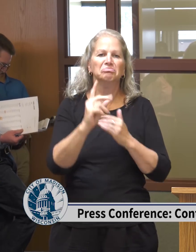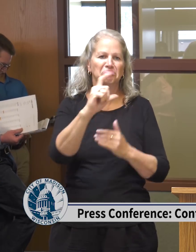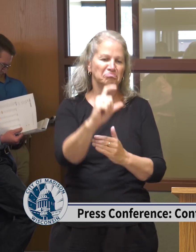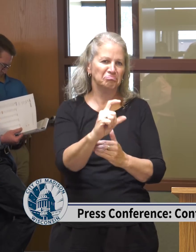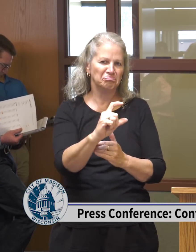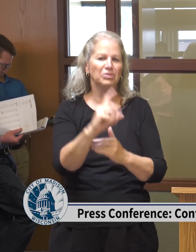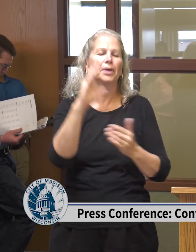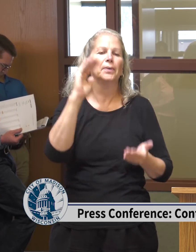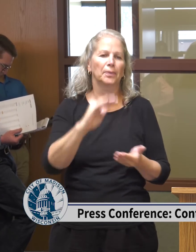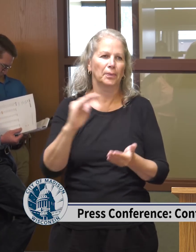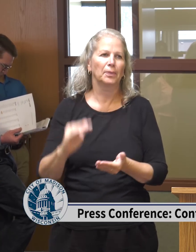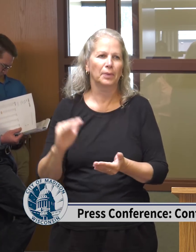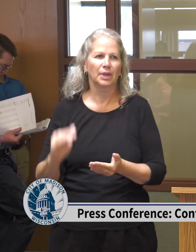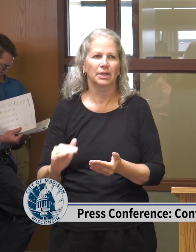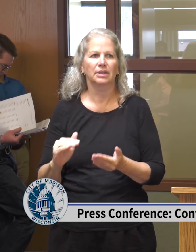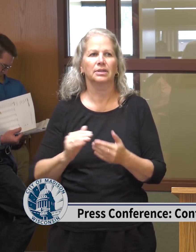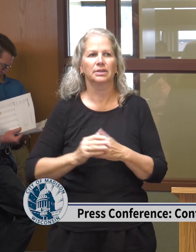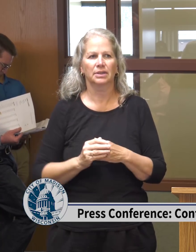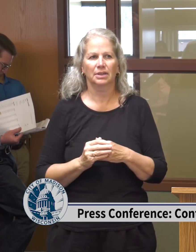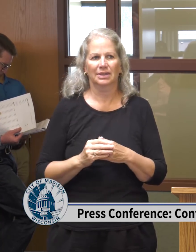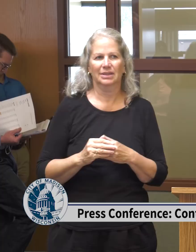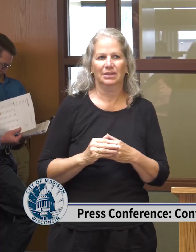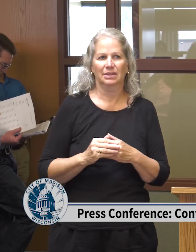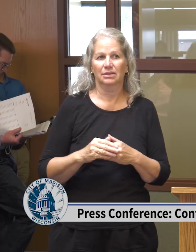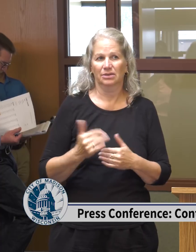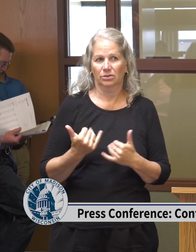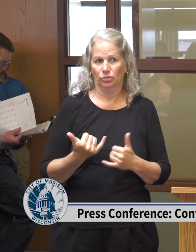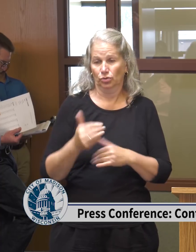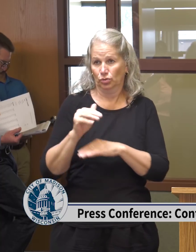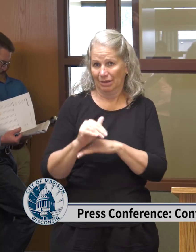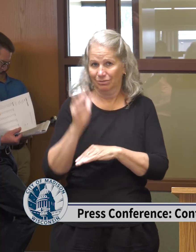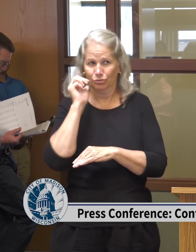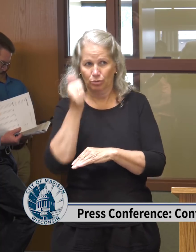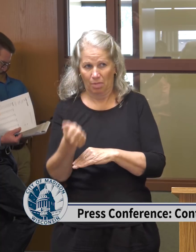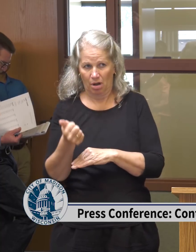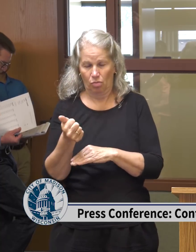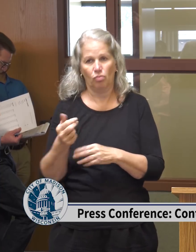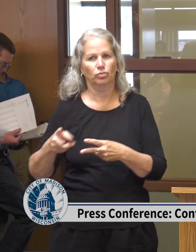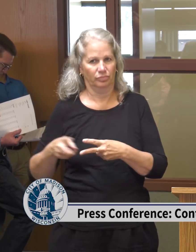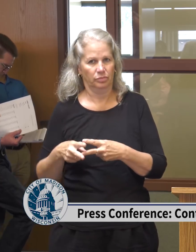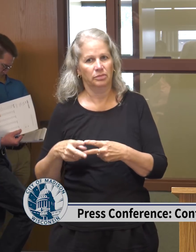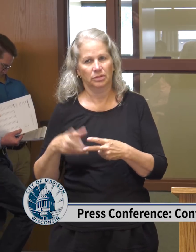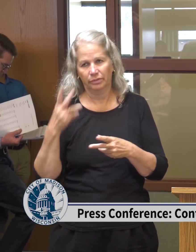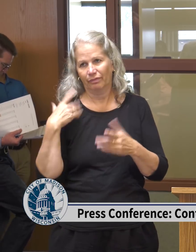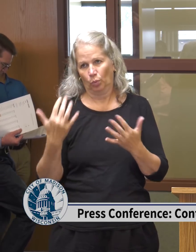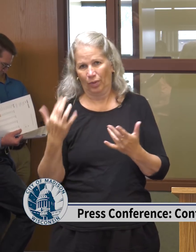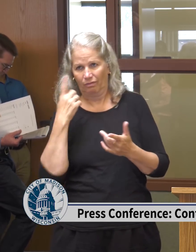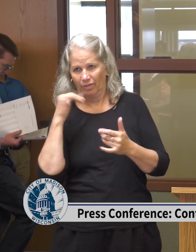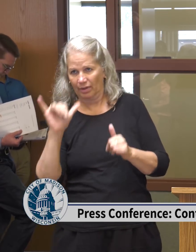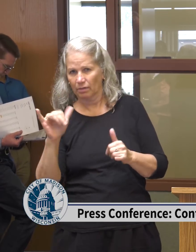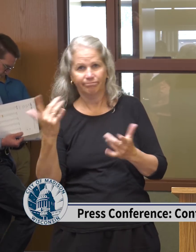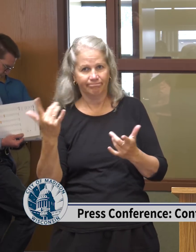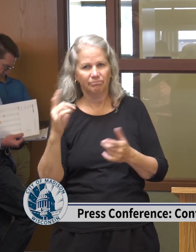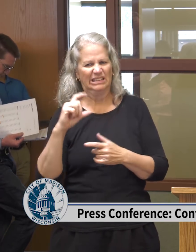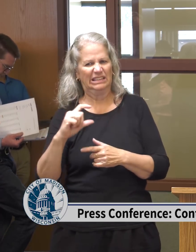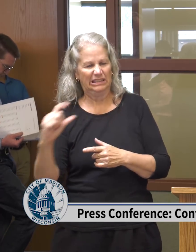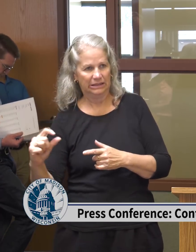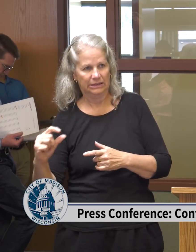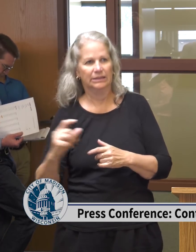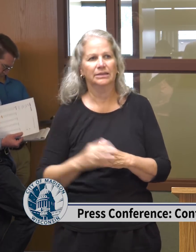Tuesday. If that rain event can stay at 1 inch or so, we're going to be looking pretty